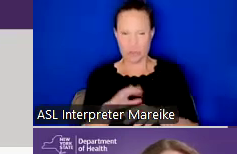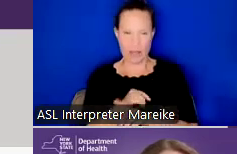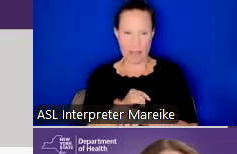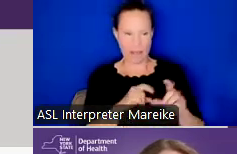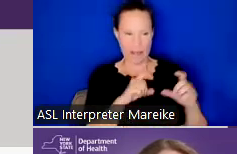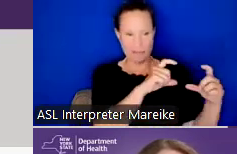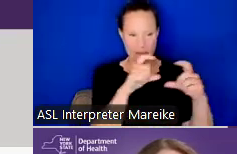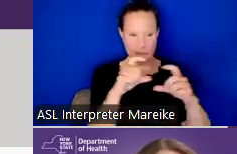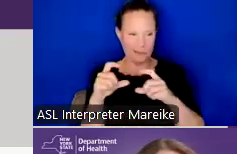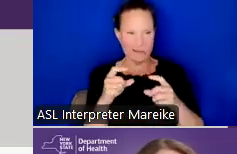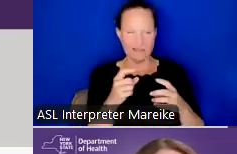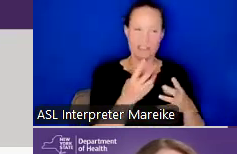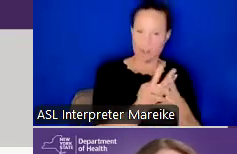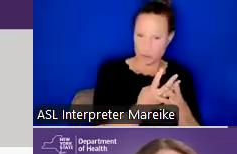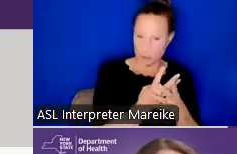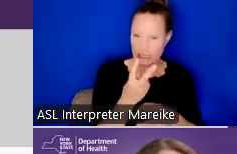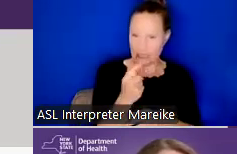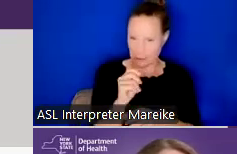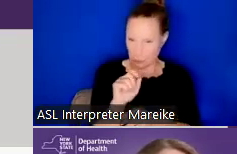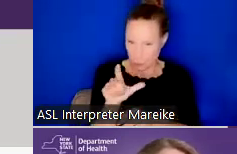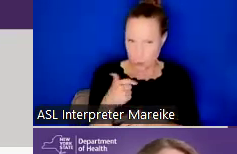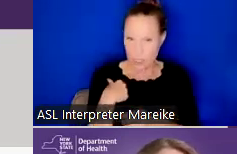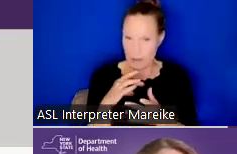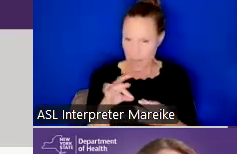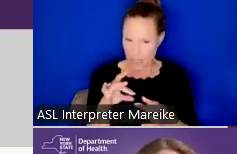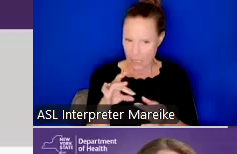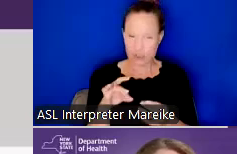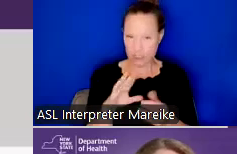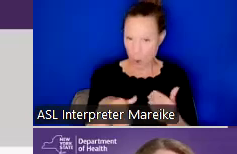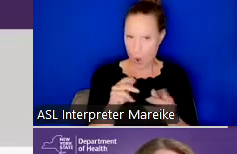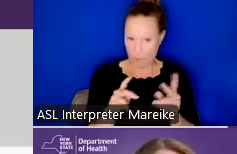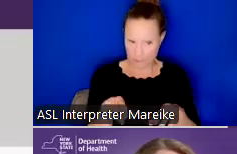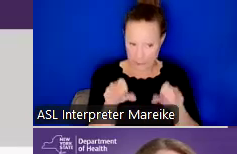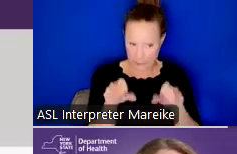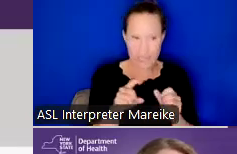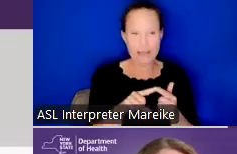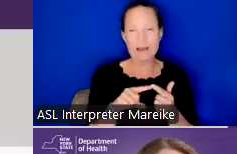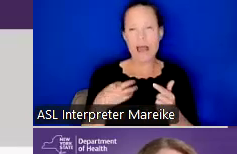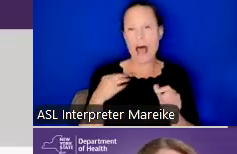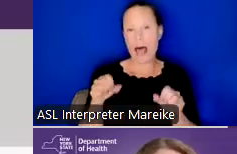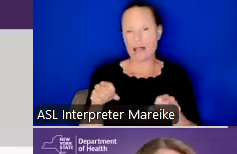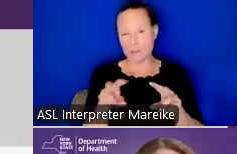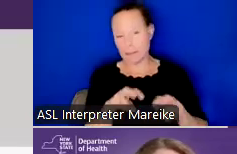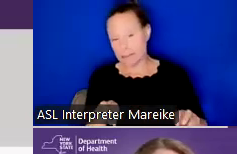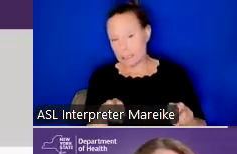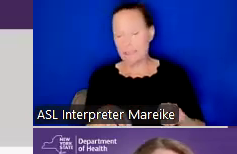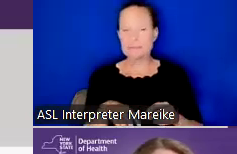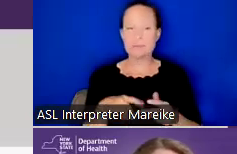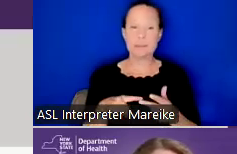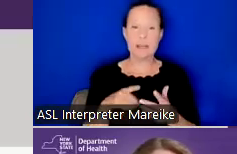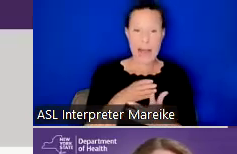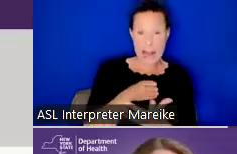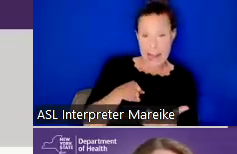screening, tool is in there, an eligibility assessment, navigation and closed